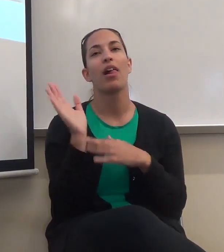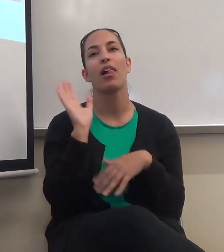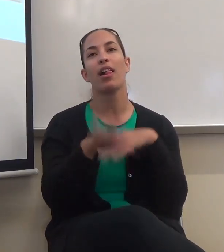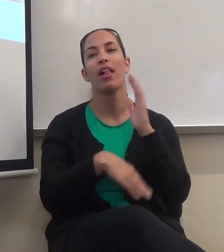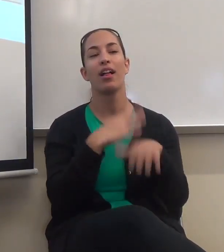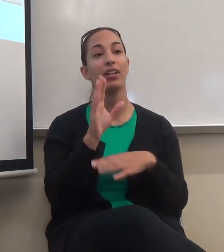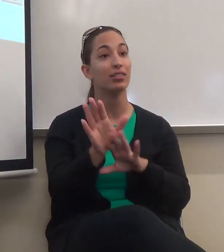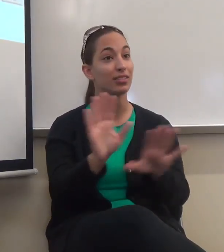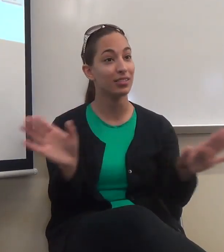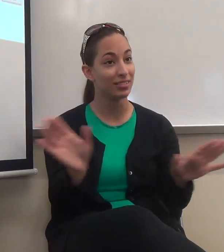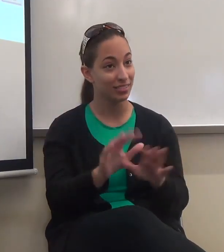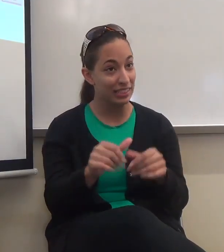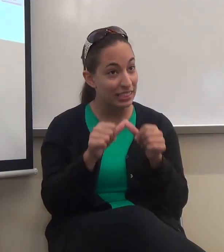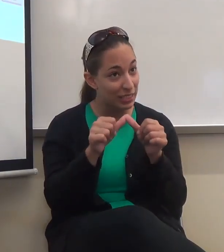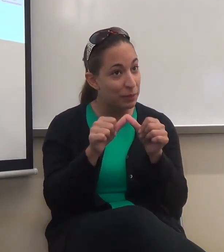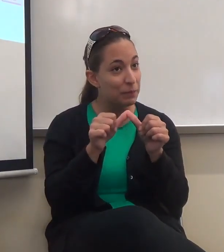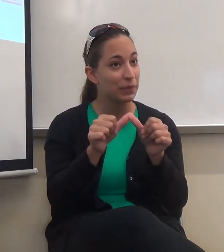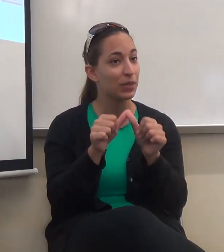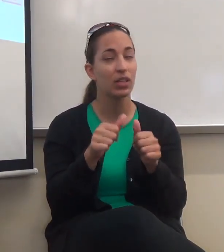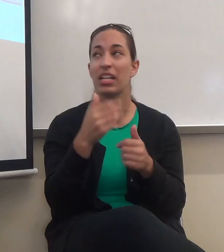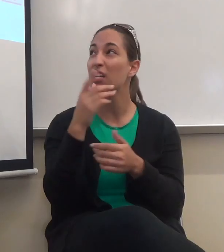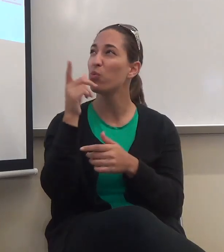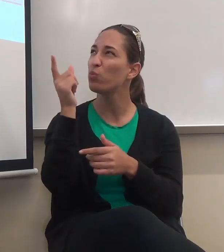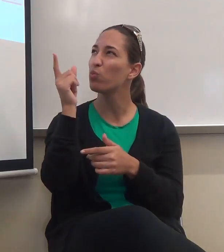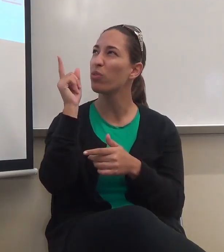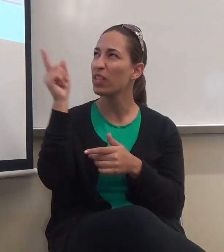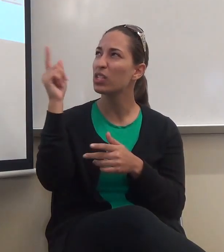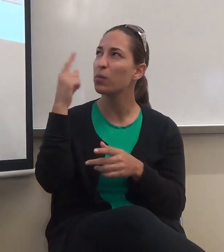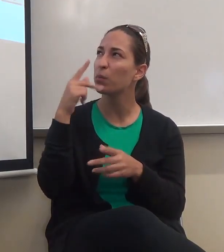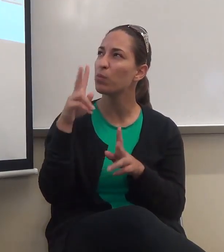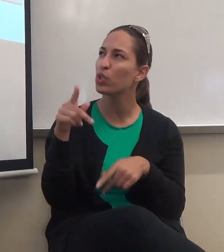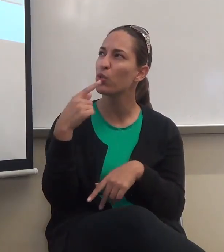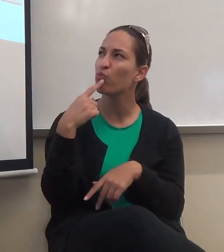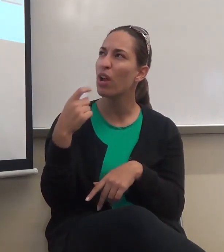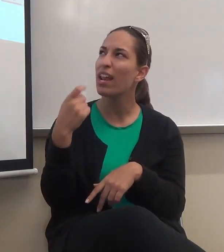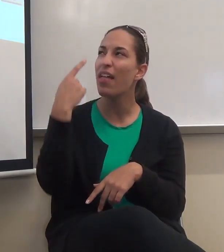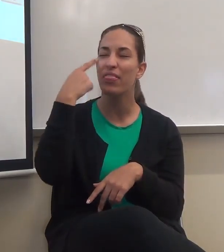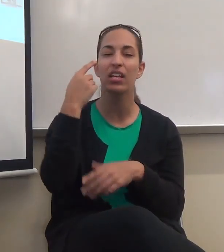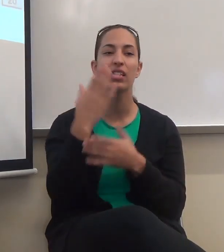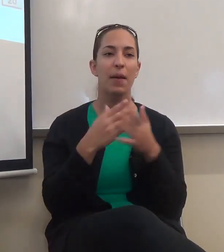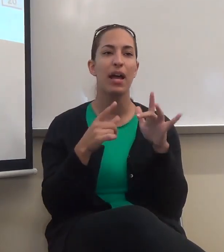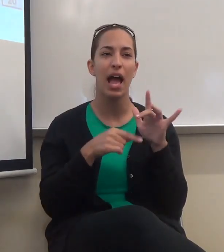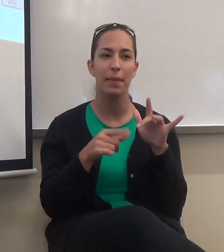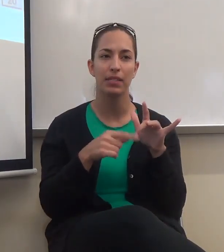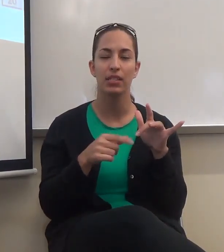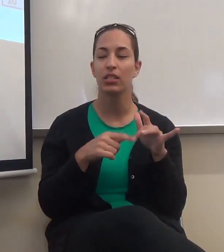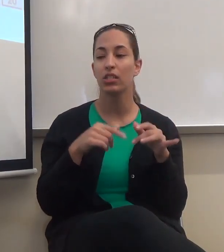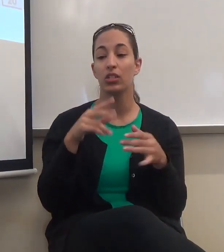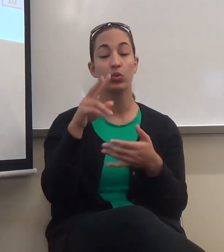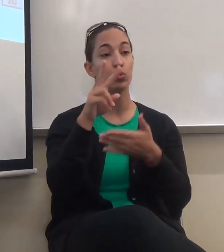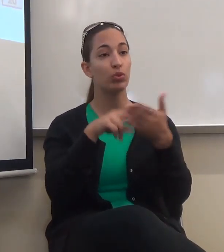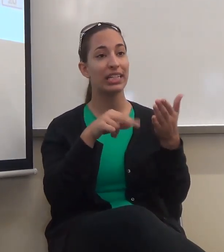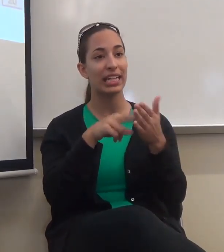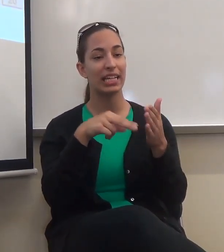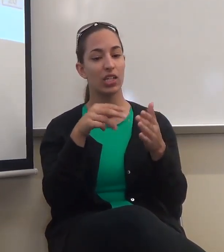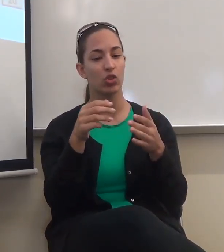some absences. These reading strategies people, your only grade is your